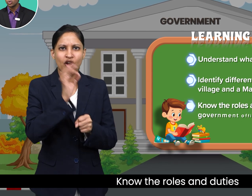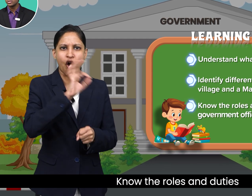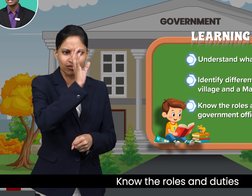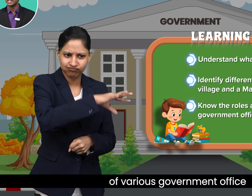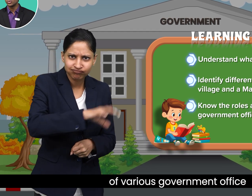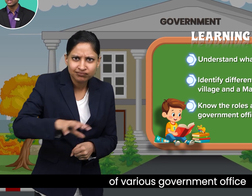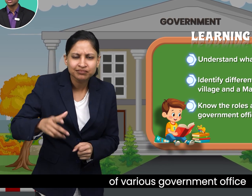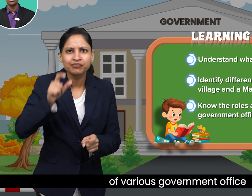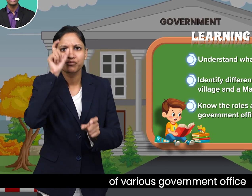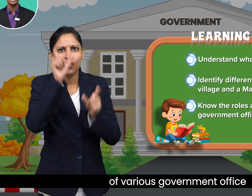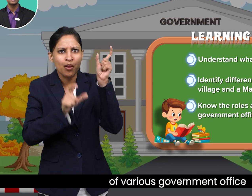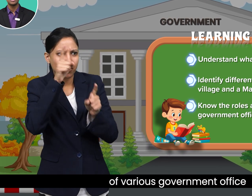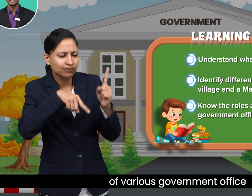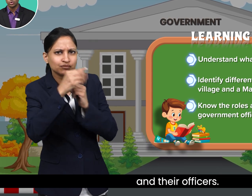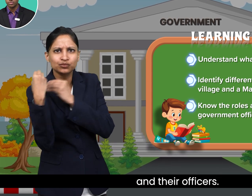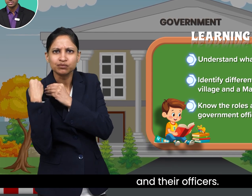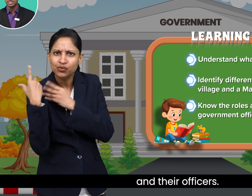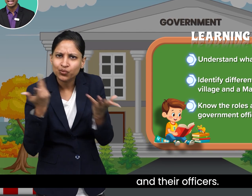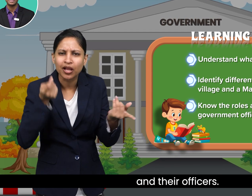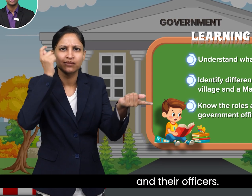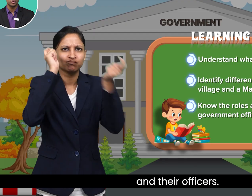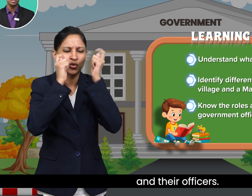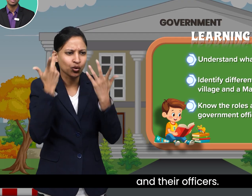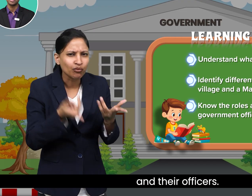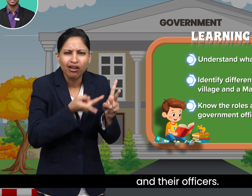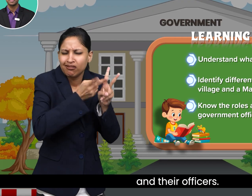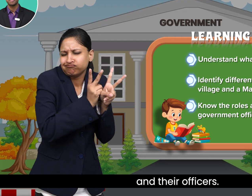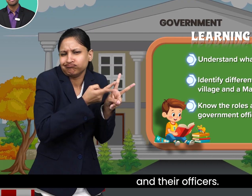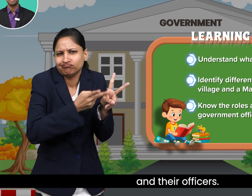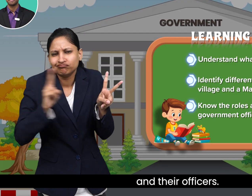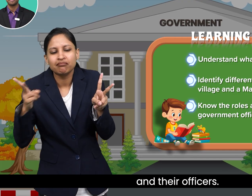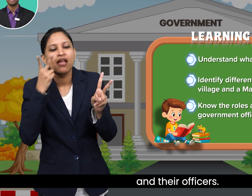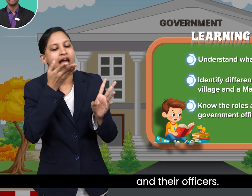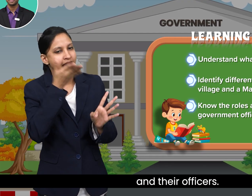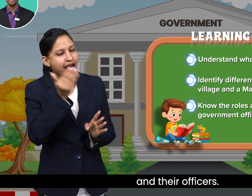Know the roles and duties of various government office and their officers.